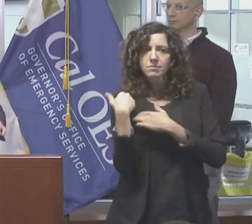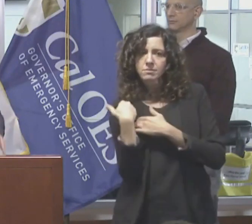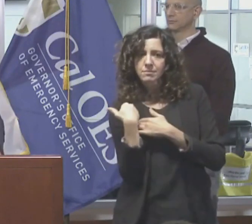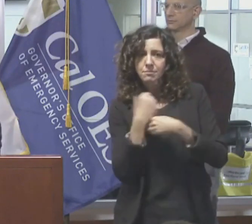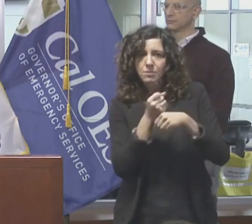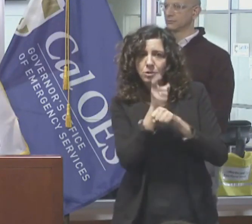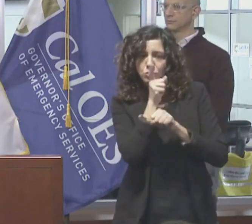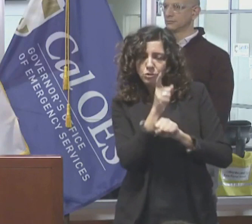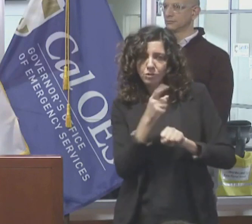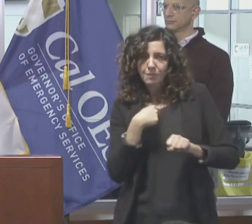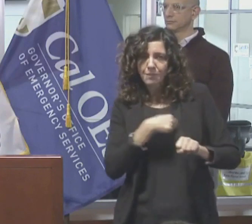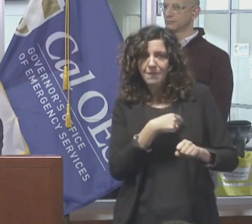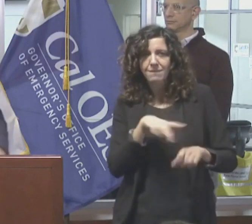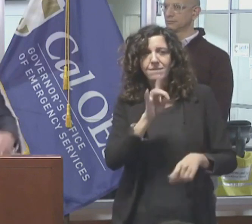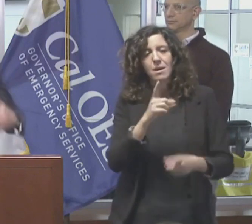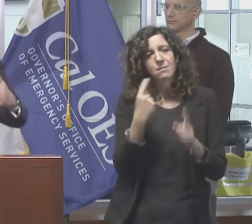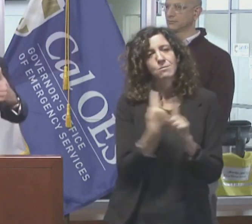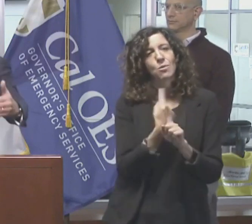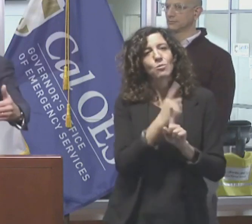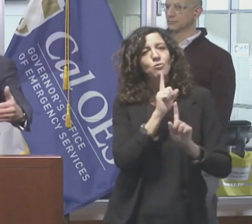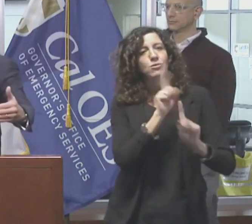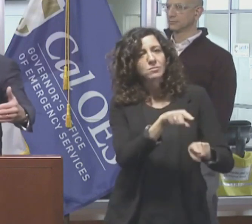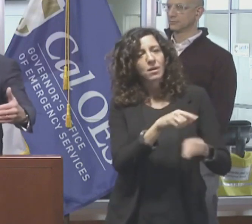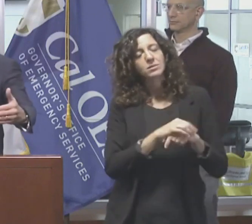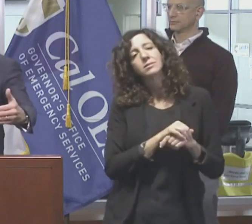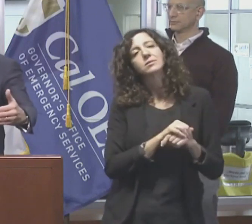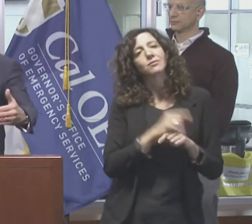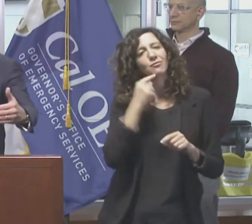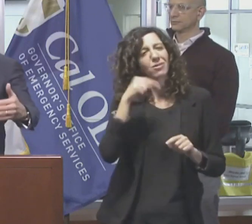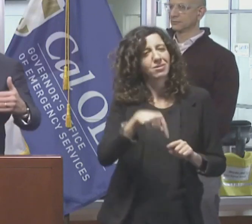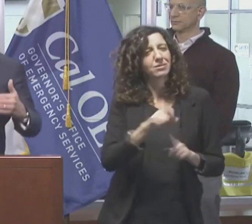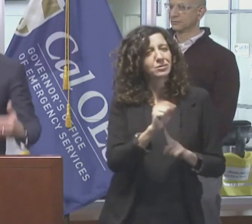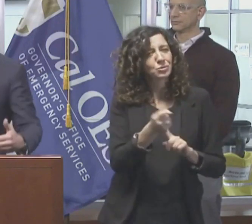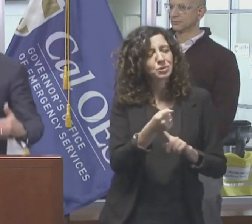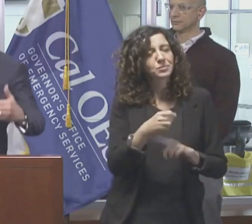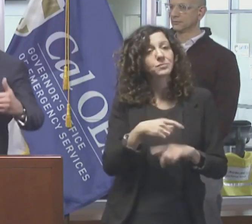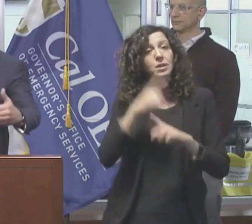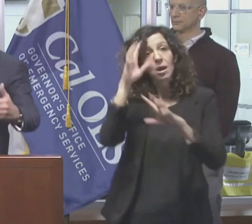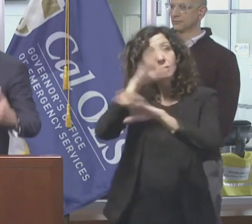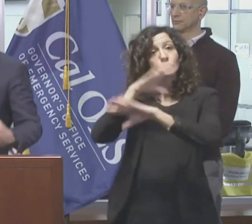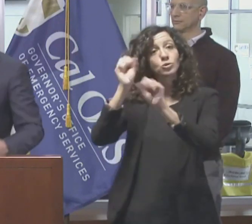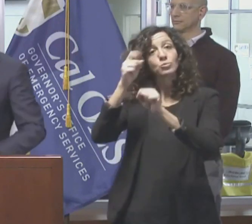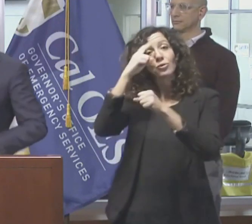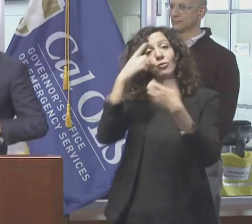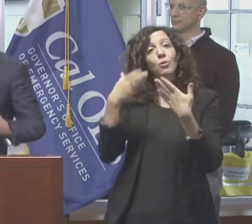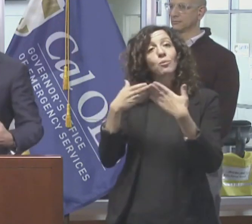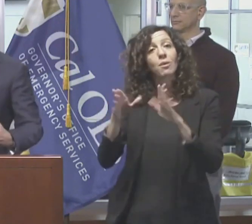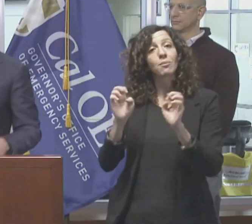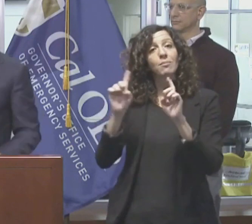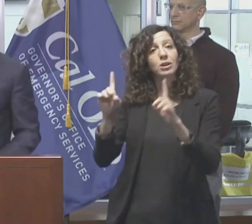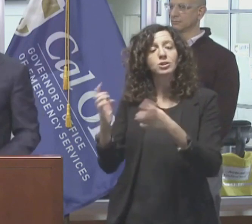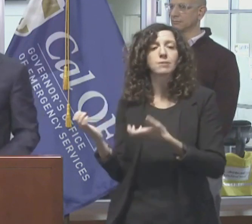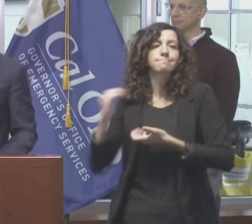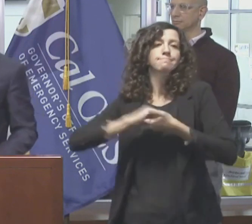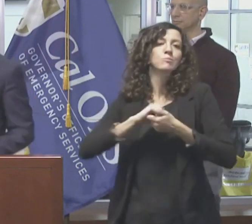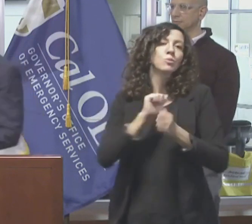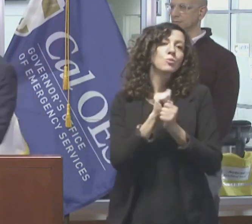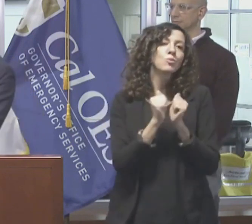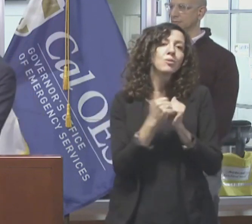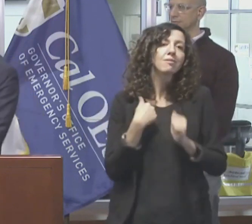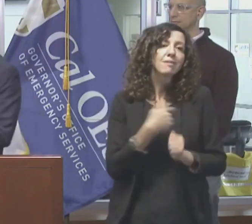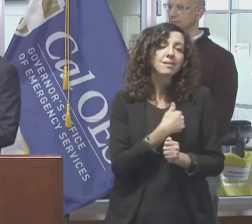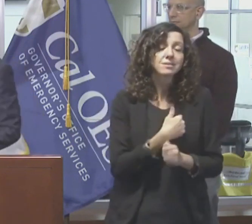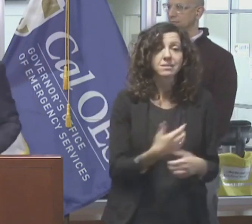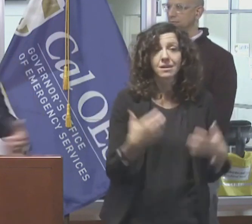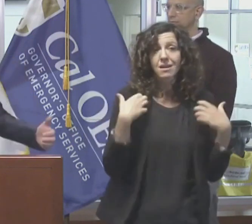appropriate response to meet this moment. The Superintendent of Public Education has been working very collaboratively with us, our Health and Human Service agencies,